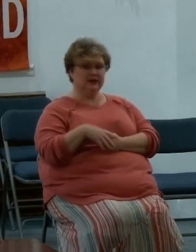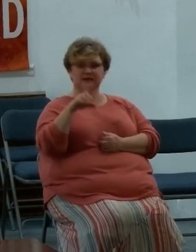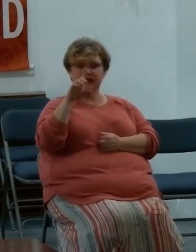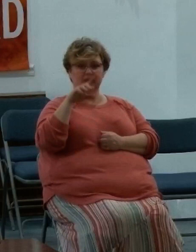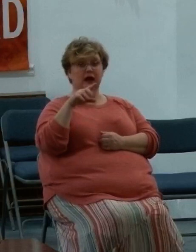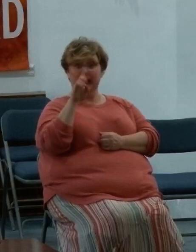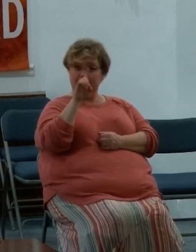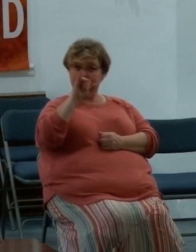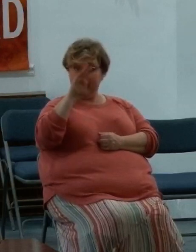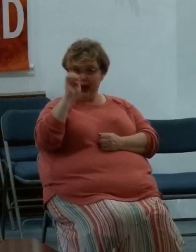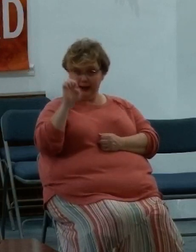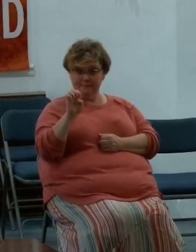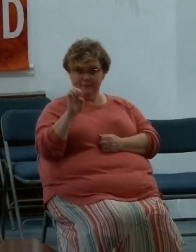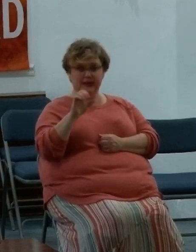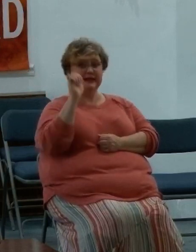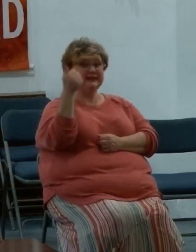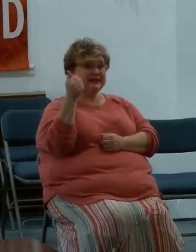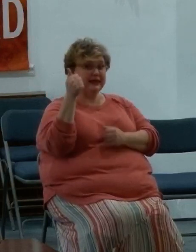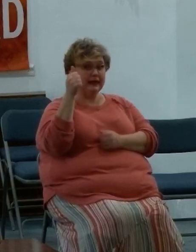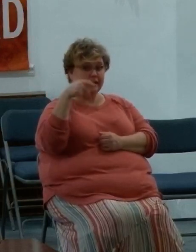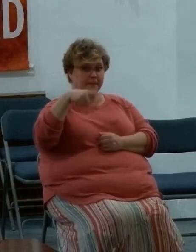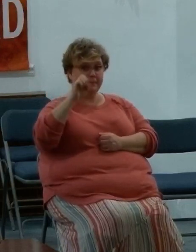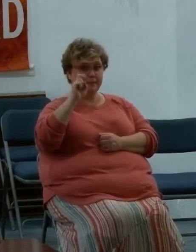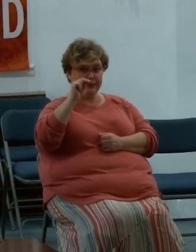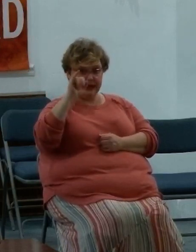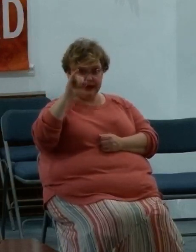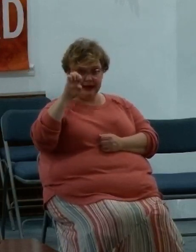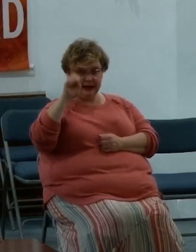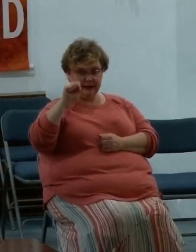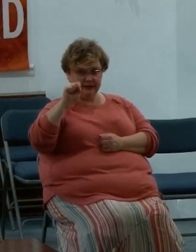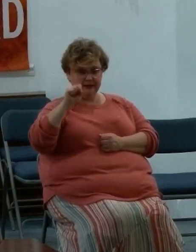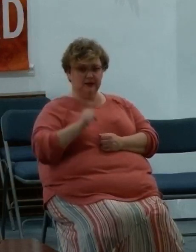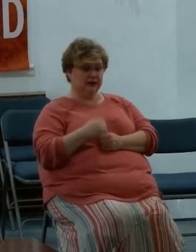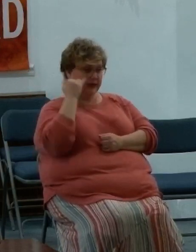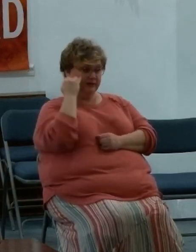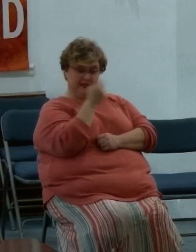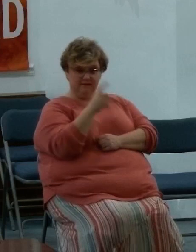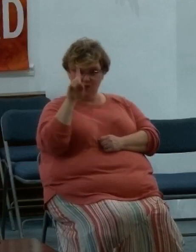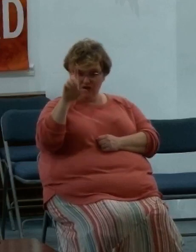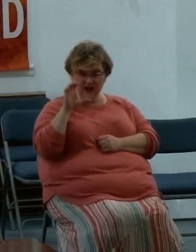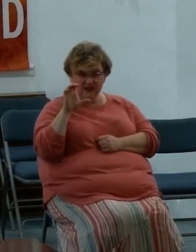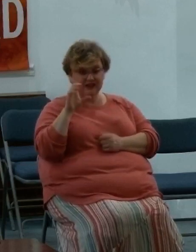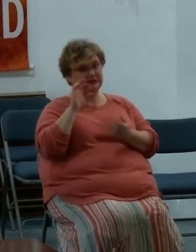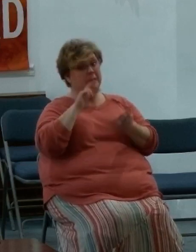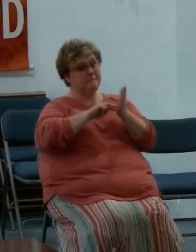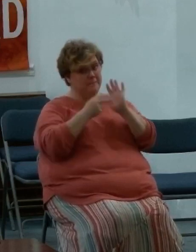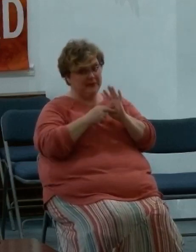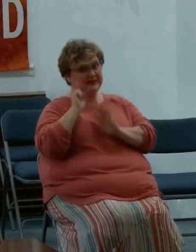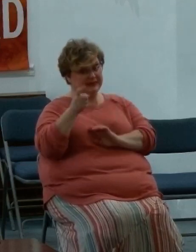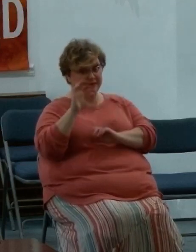a dime. It would be 10 pennies. If I gave you 100 pennies, 10% would be 10 pennies, right? So if I give